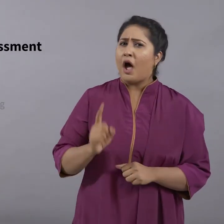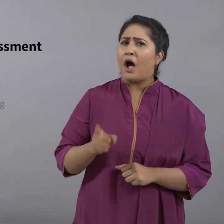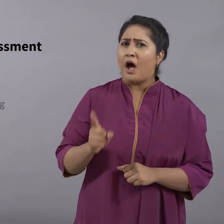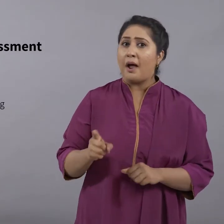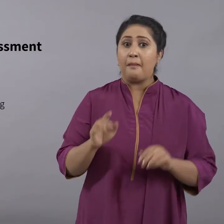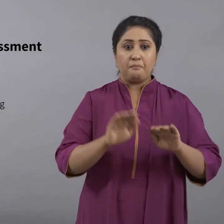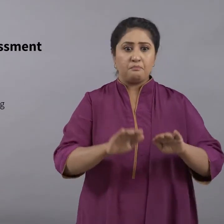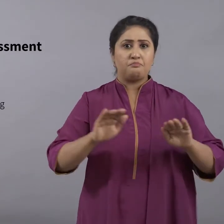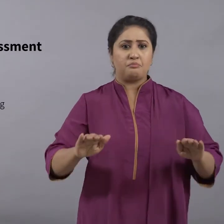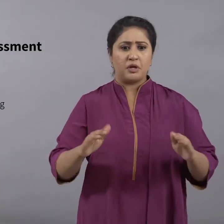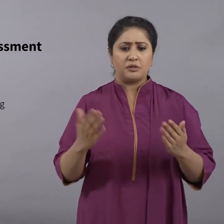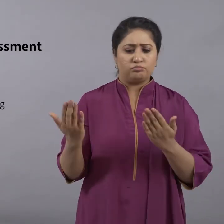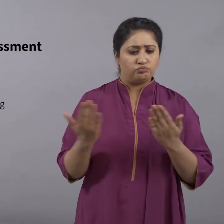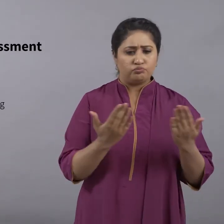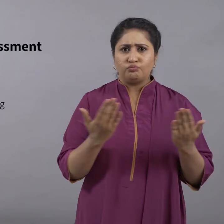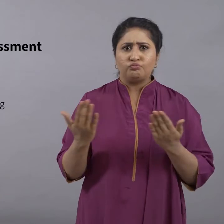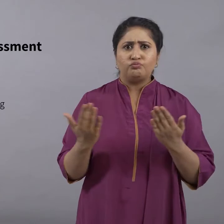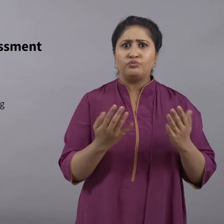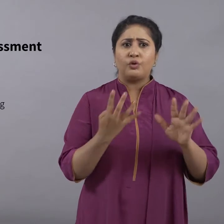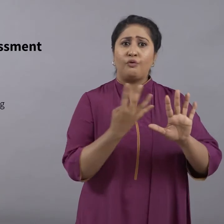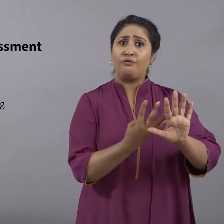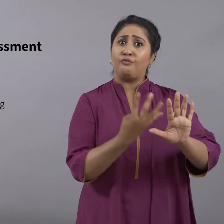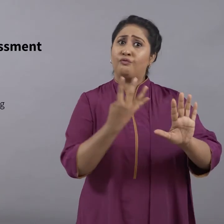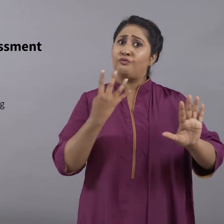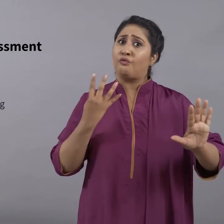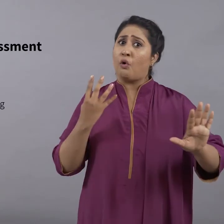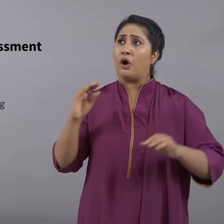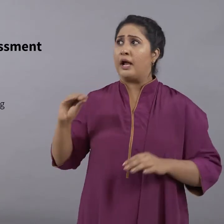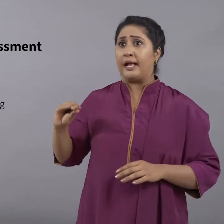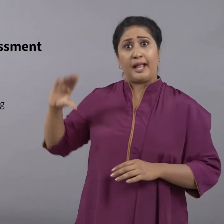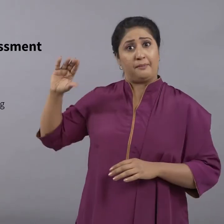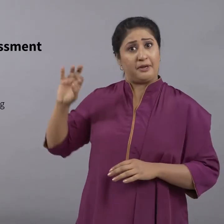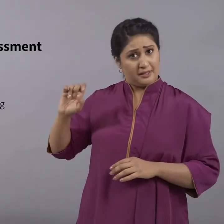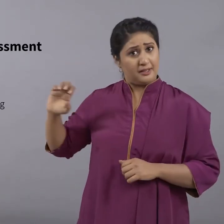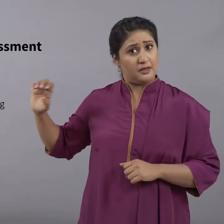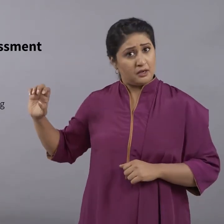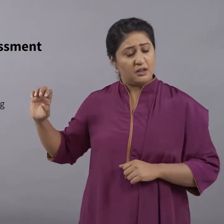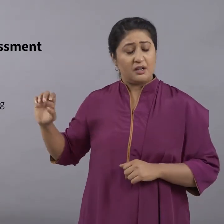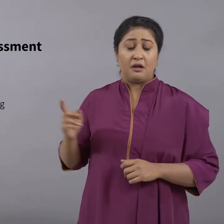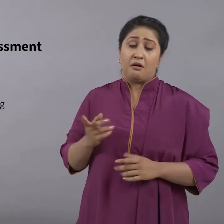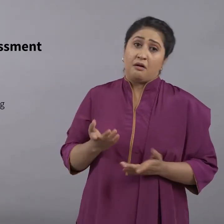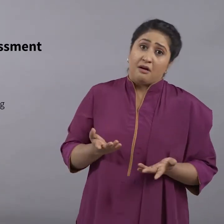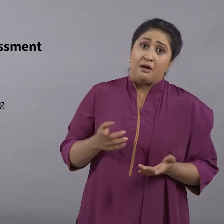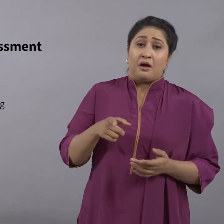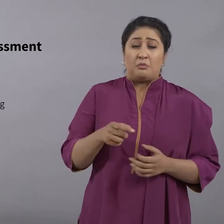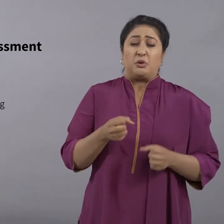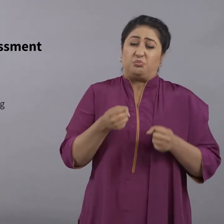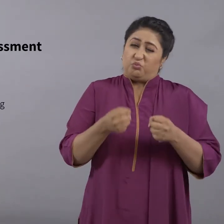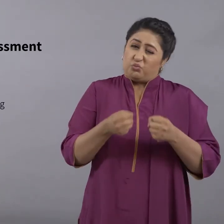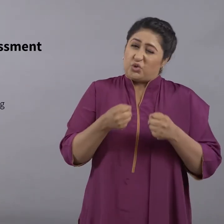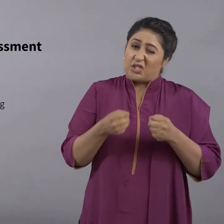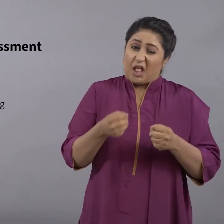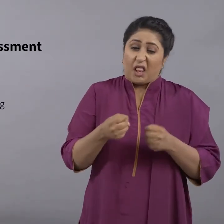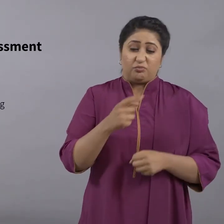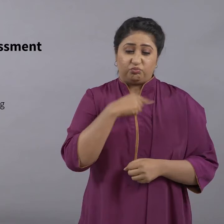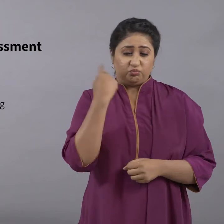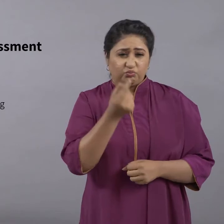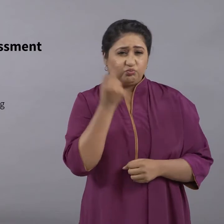If the student can read 4 out of 5 capital letters, but is struggling with identifying